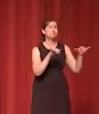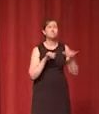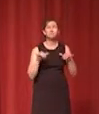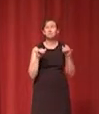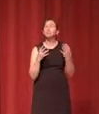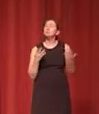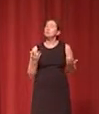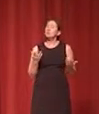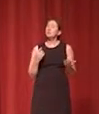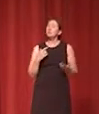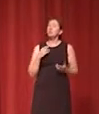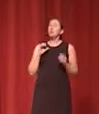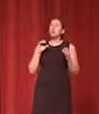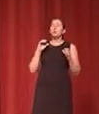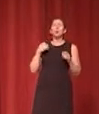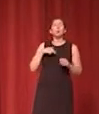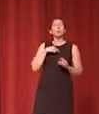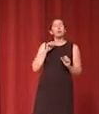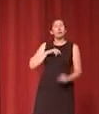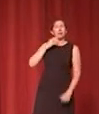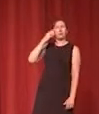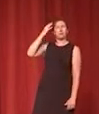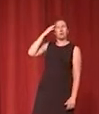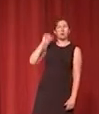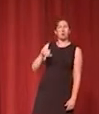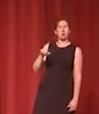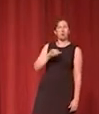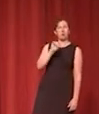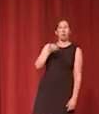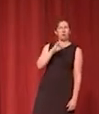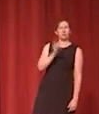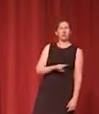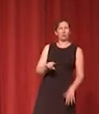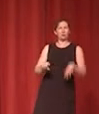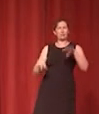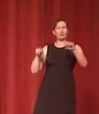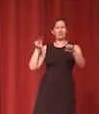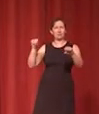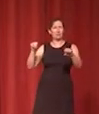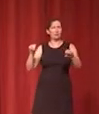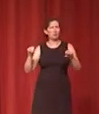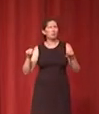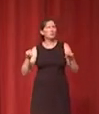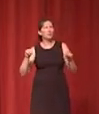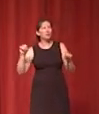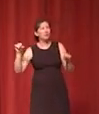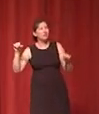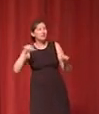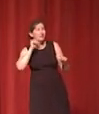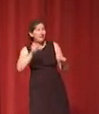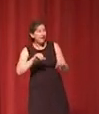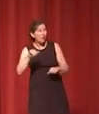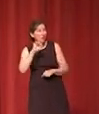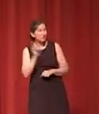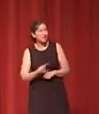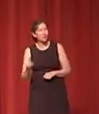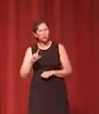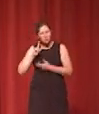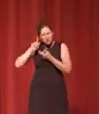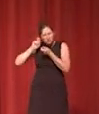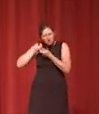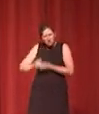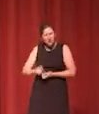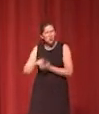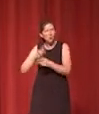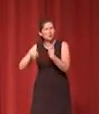can't tell what else it is if it's not Alzheimer's. So again, that's the work Dr. Johnson mentioned will be done. And we have new therapies now that